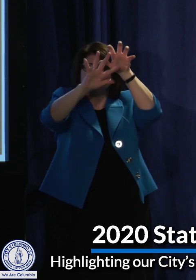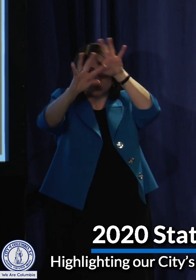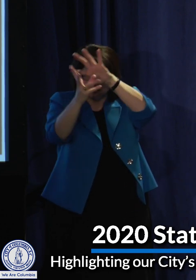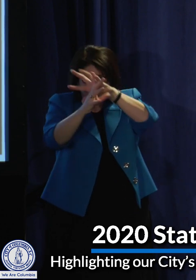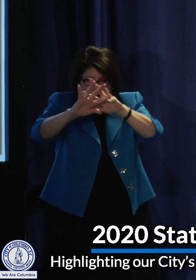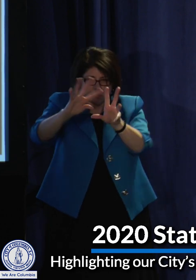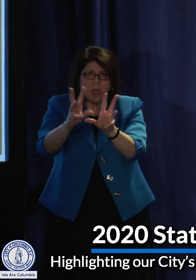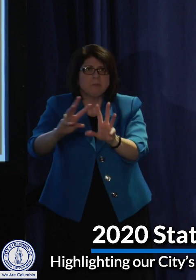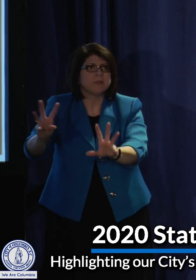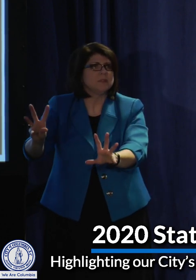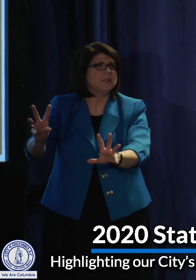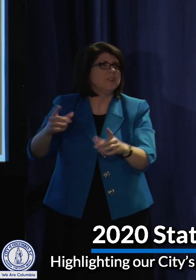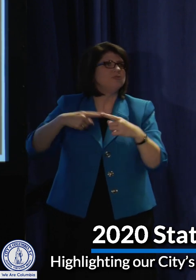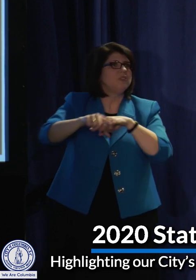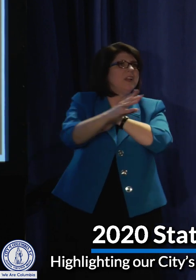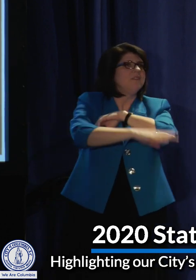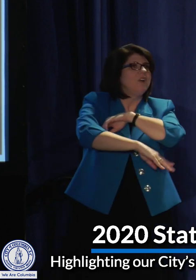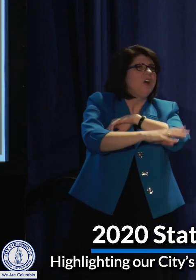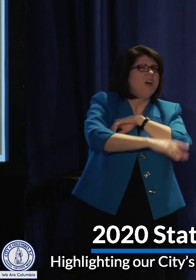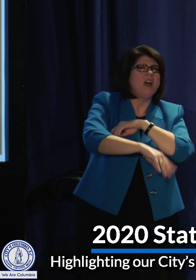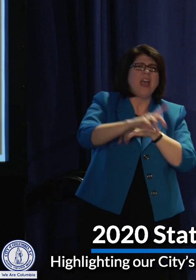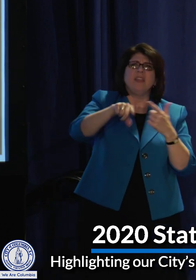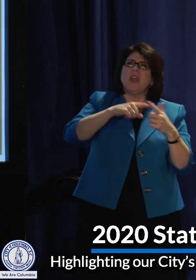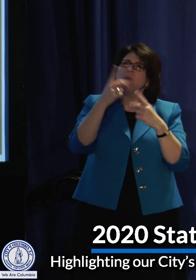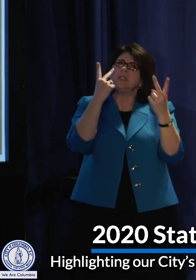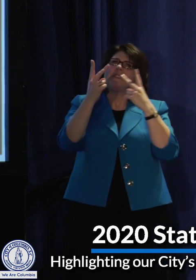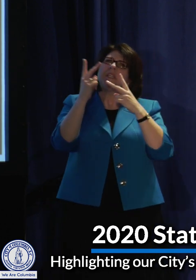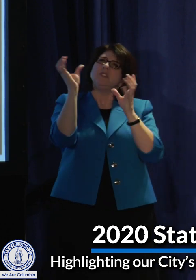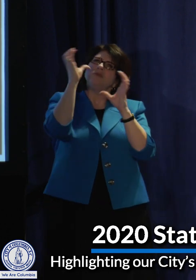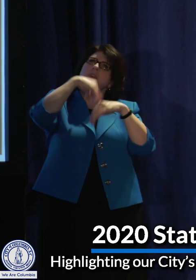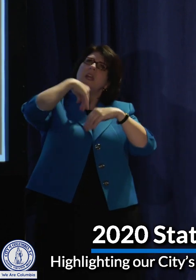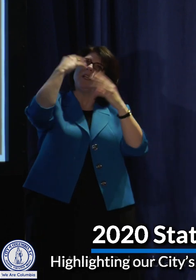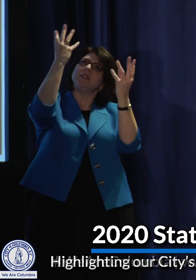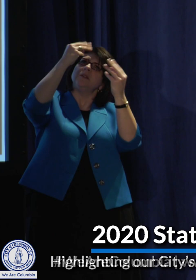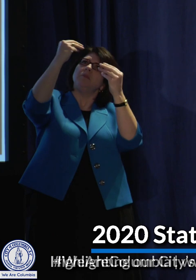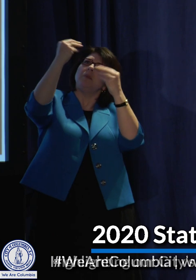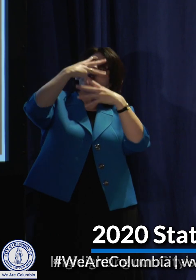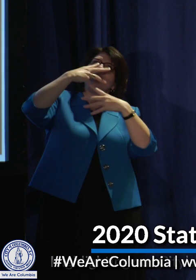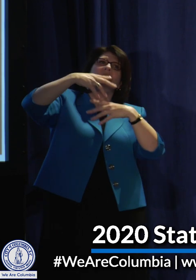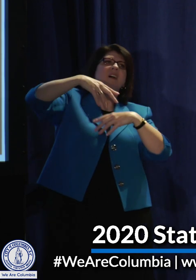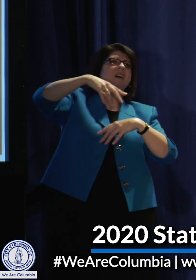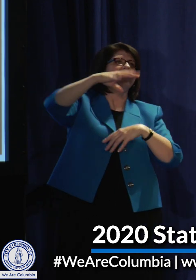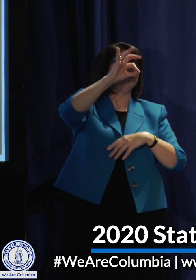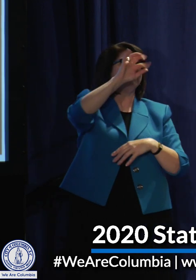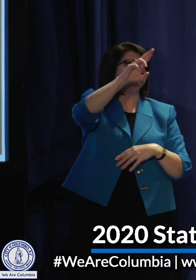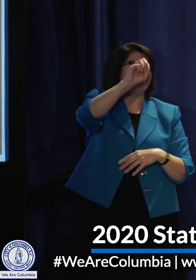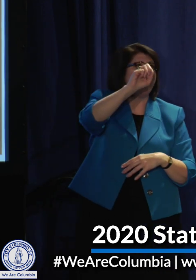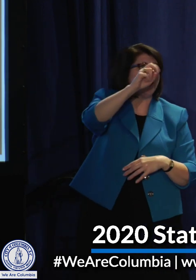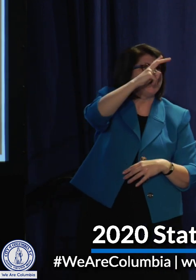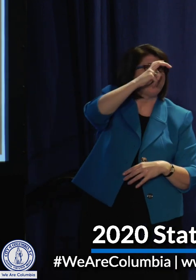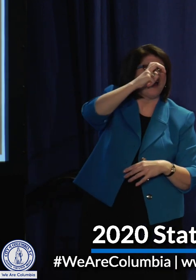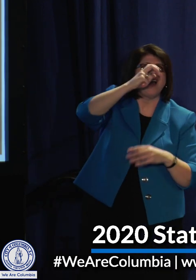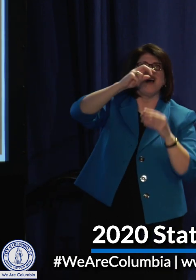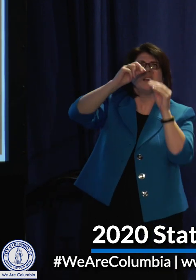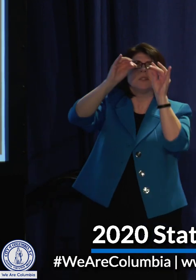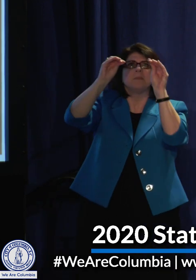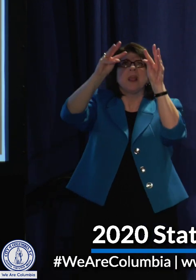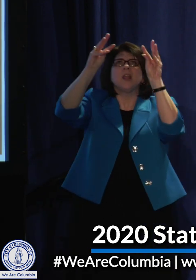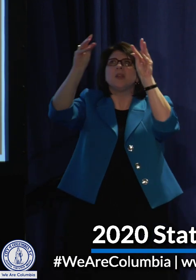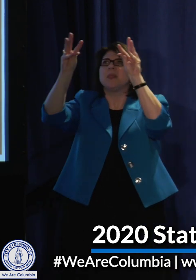in autumn air, and the strange and beautiful clock of fireflies synchronizing themselves with one